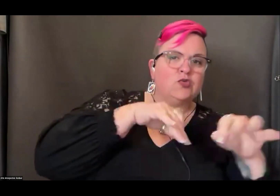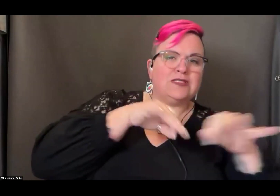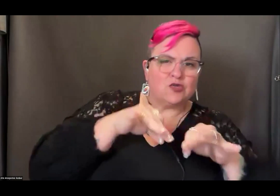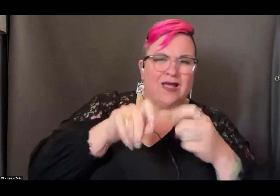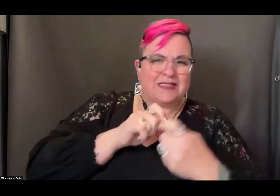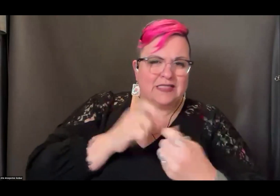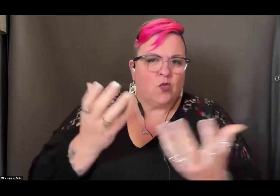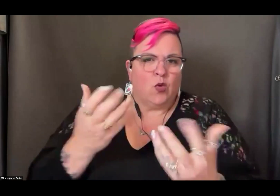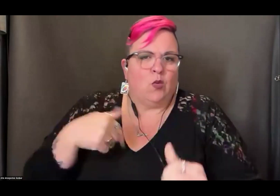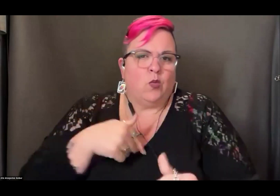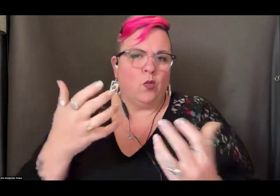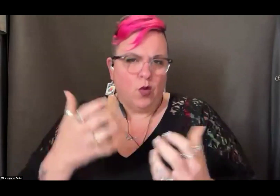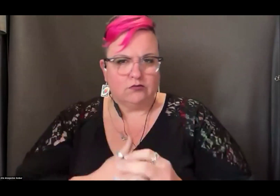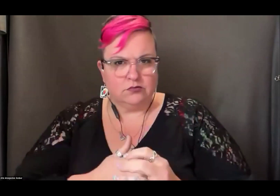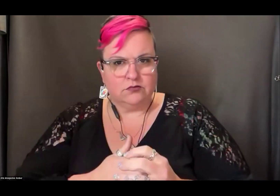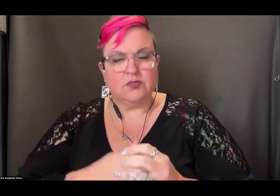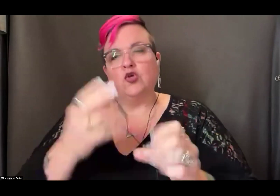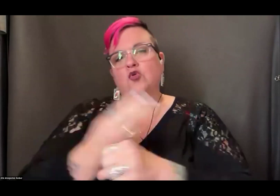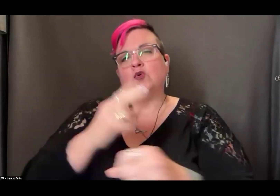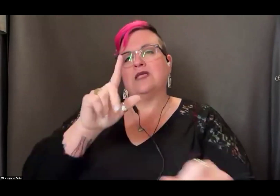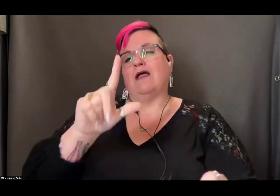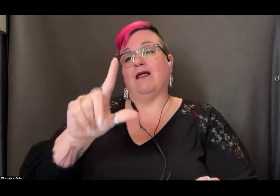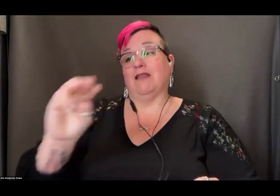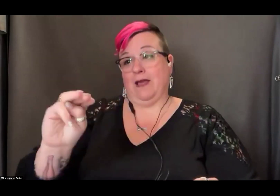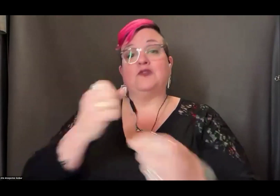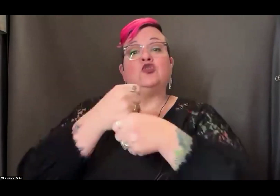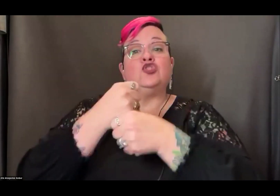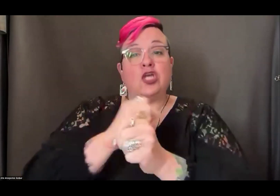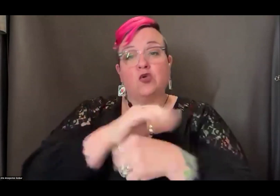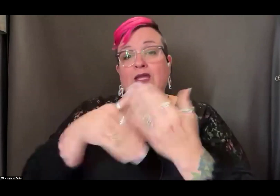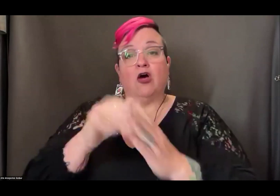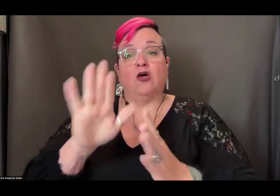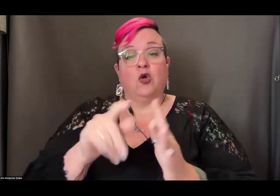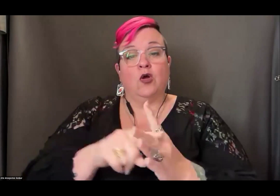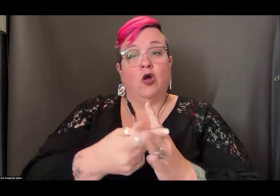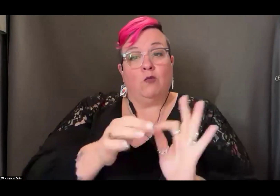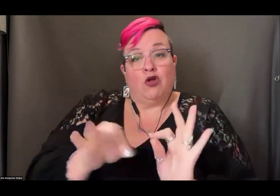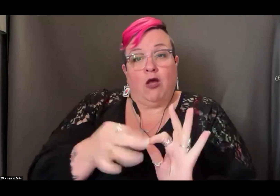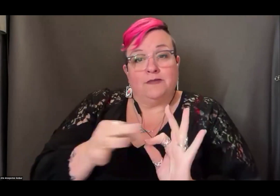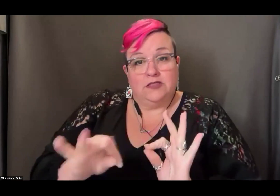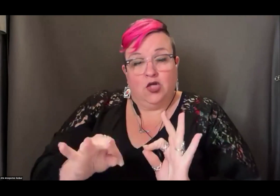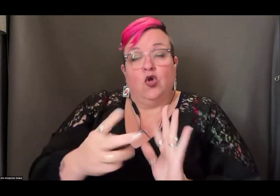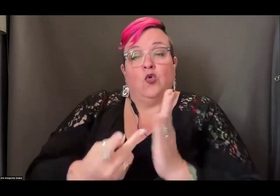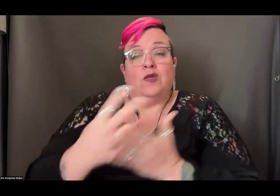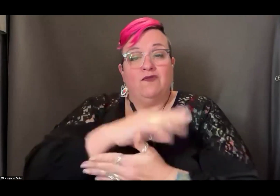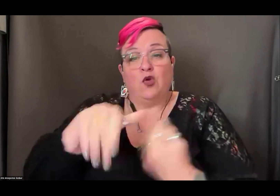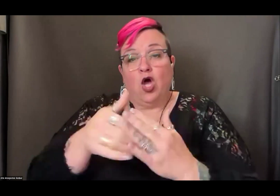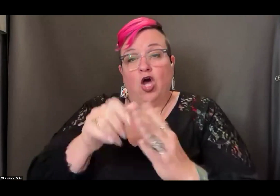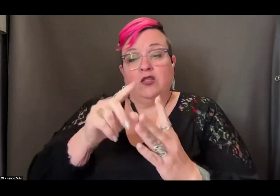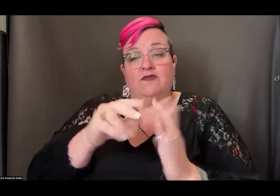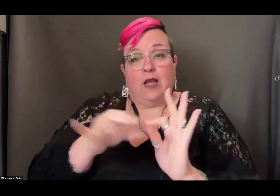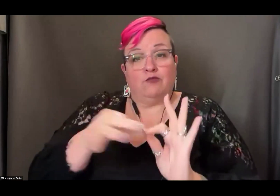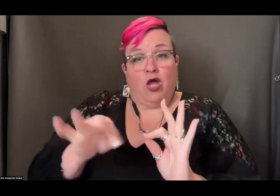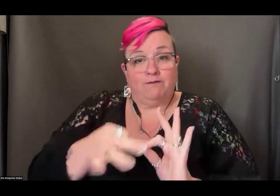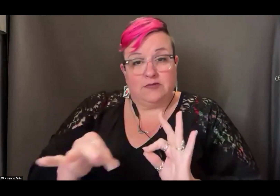want. Use the LLM to generate your prompt, review that prompt. Is it